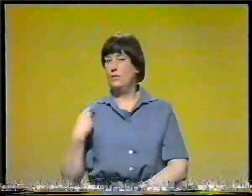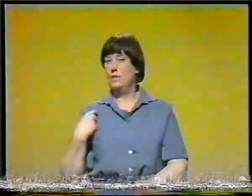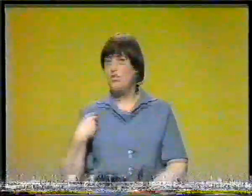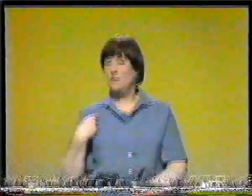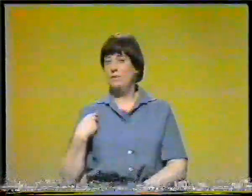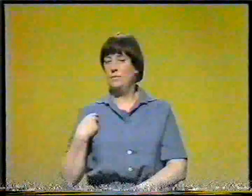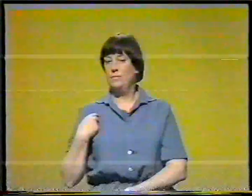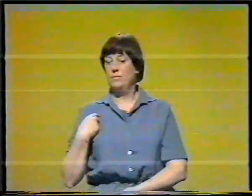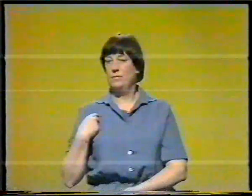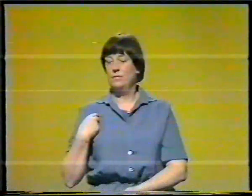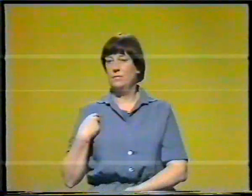yourself.